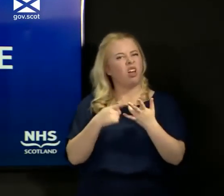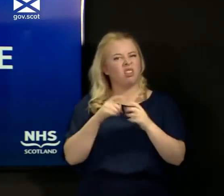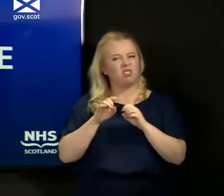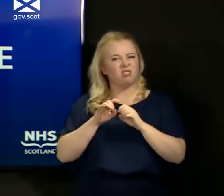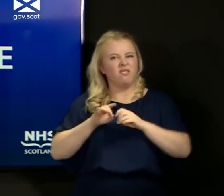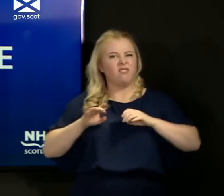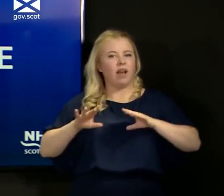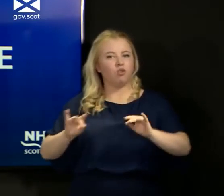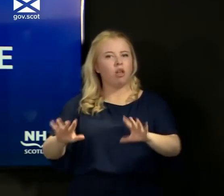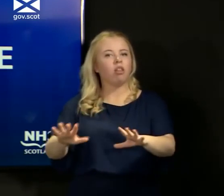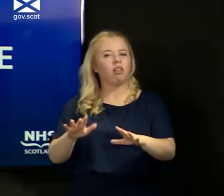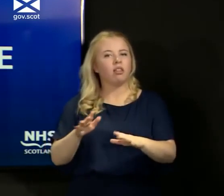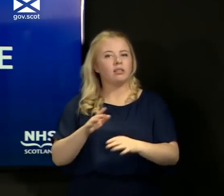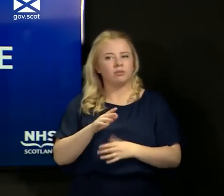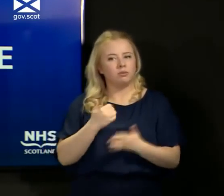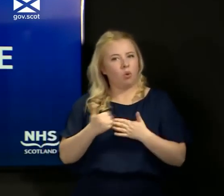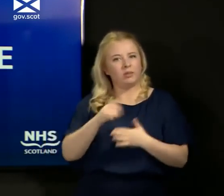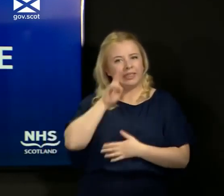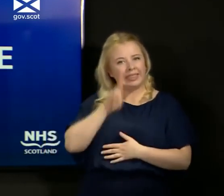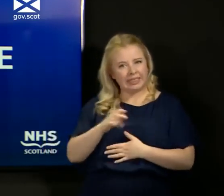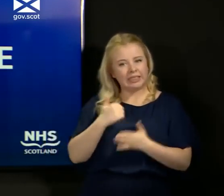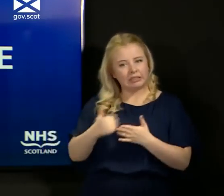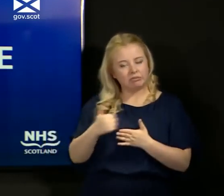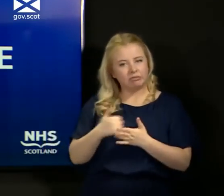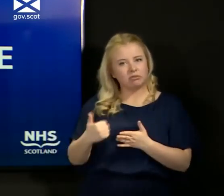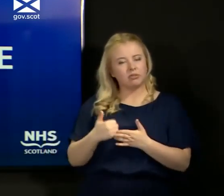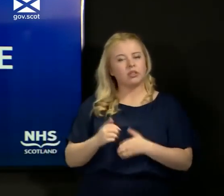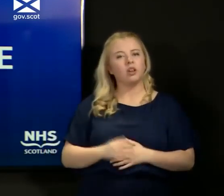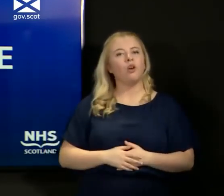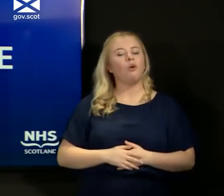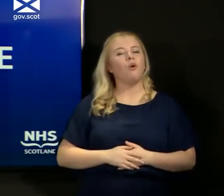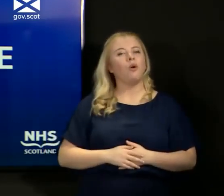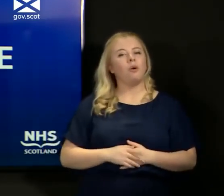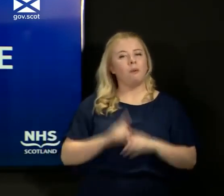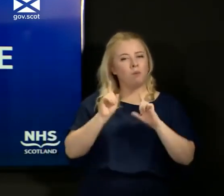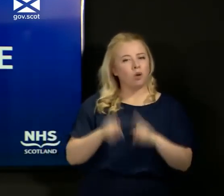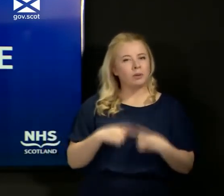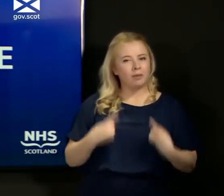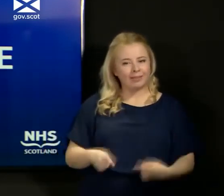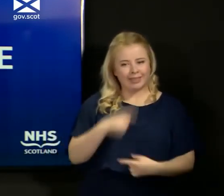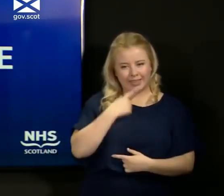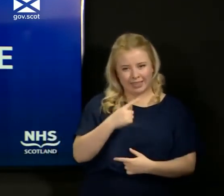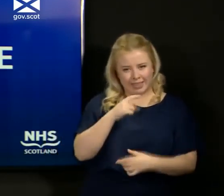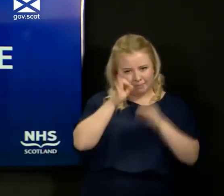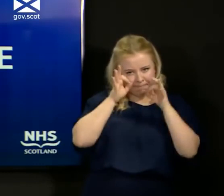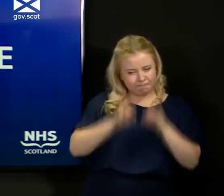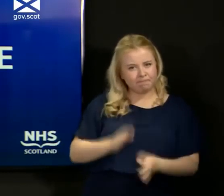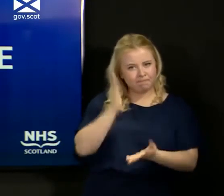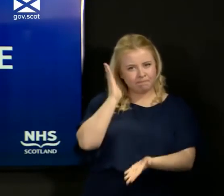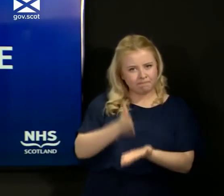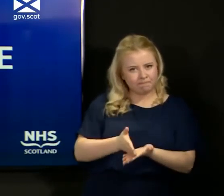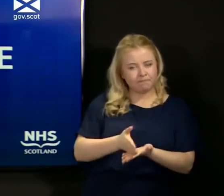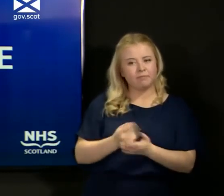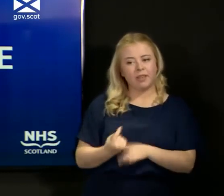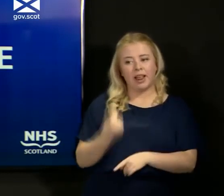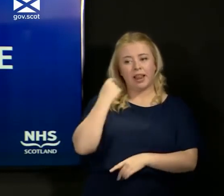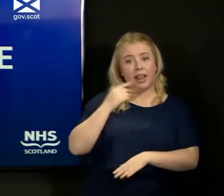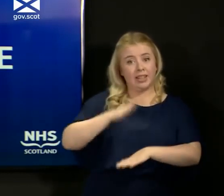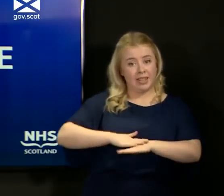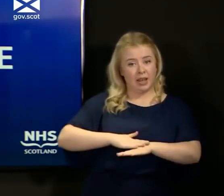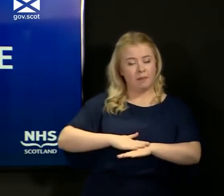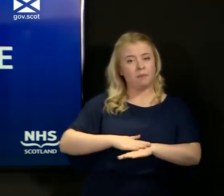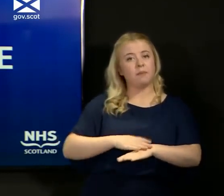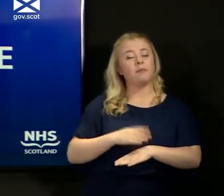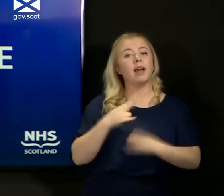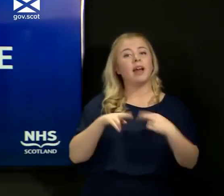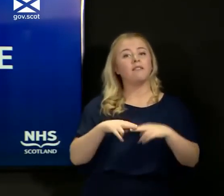viral pathogens that we see at that time of the year as well. So I wouldn't be able to say with real certainty as to, at this point in time, whether